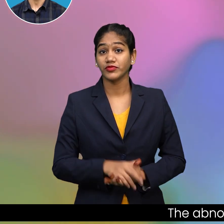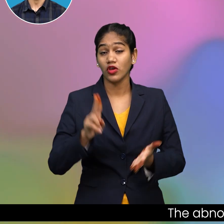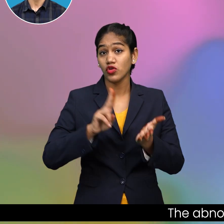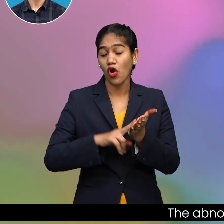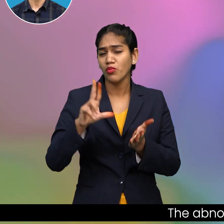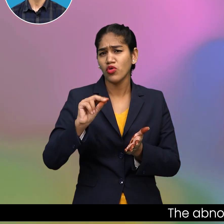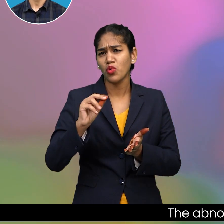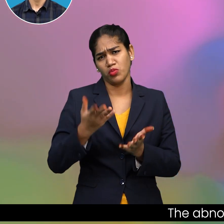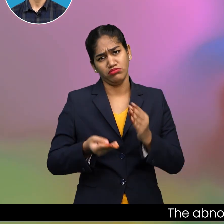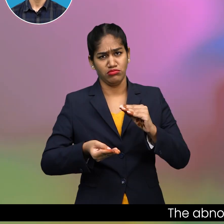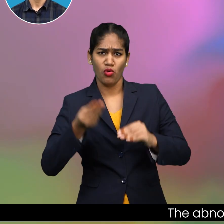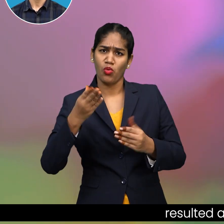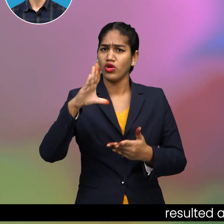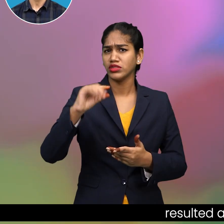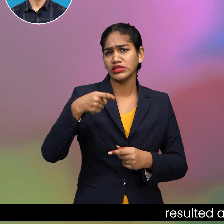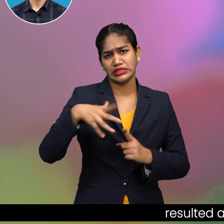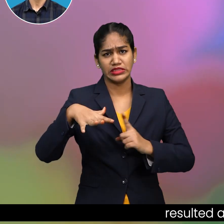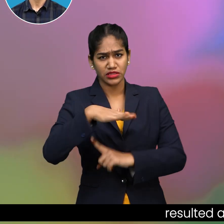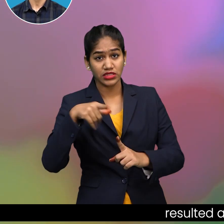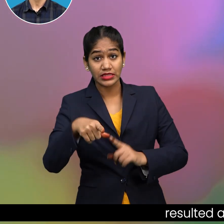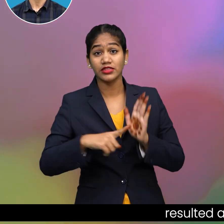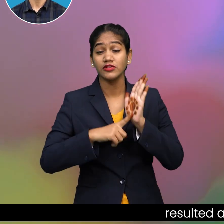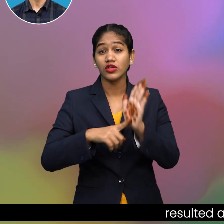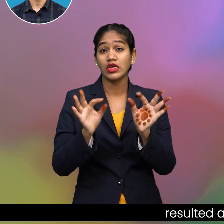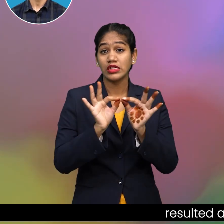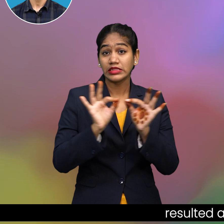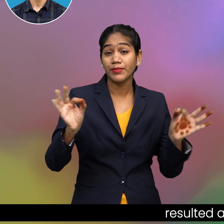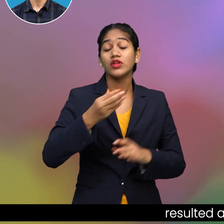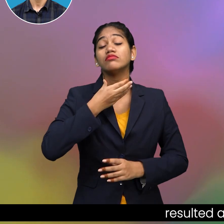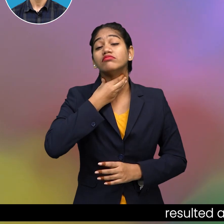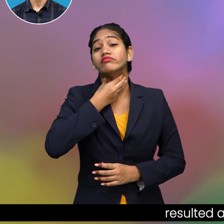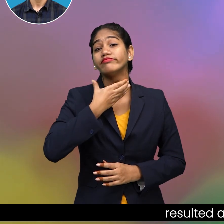The abnormal conditions resulted are simple goiter,